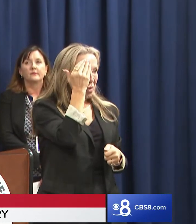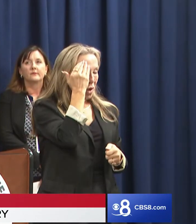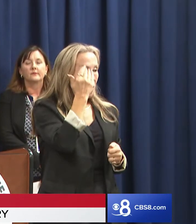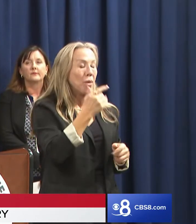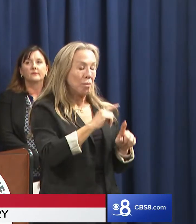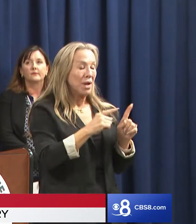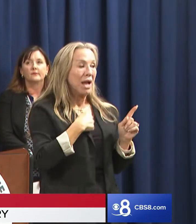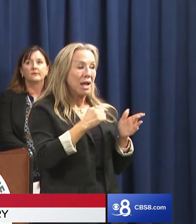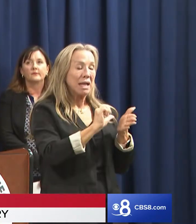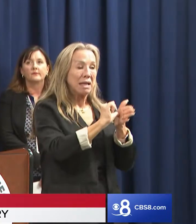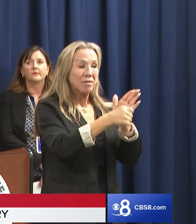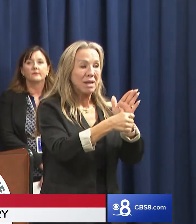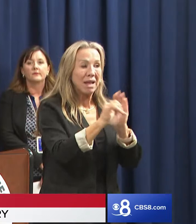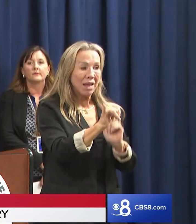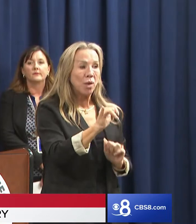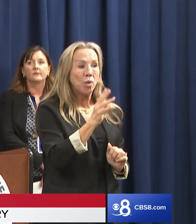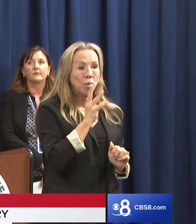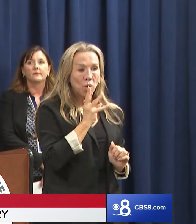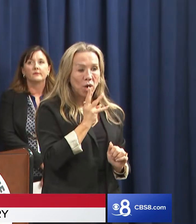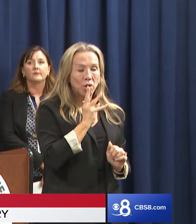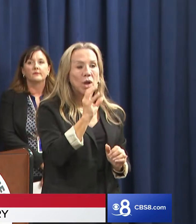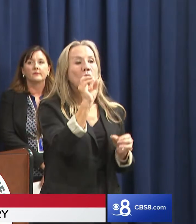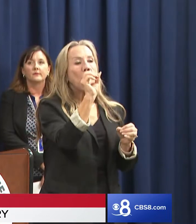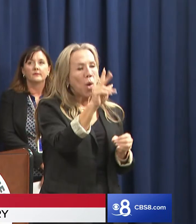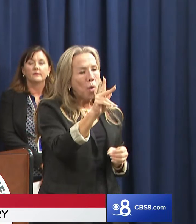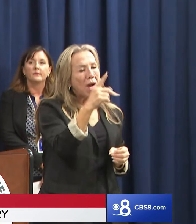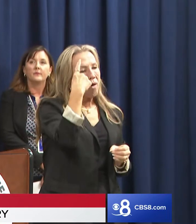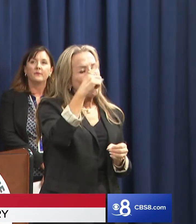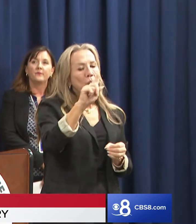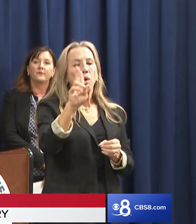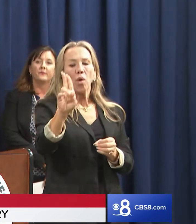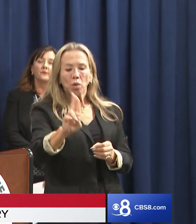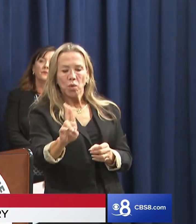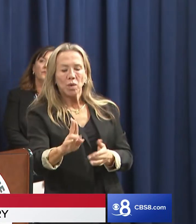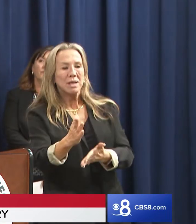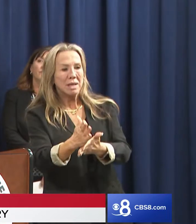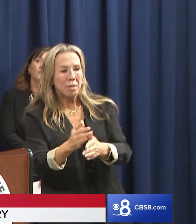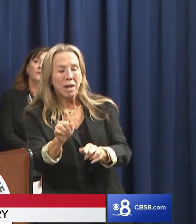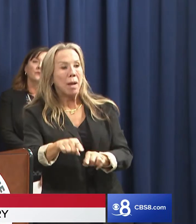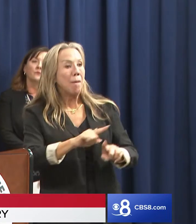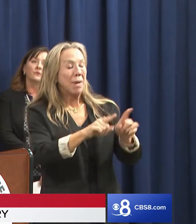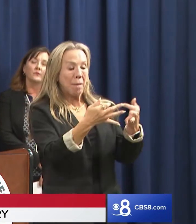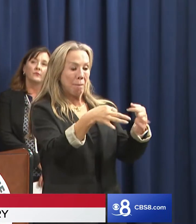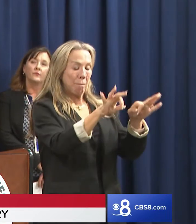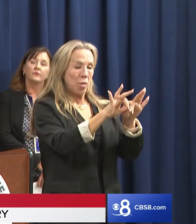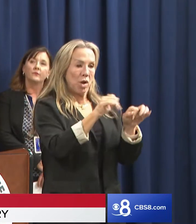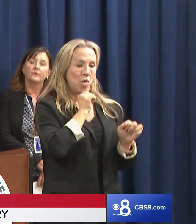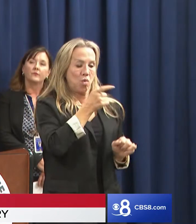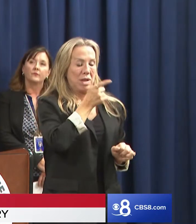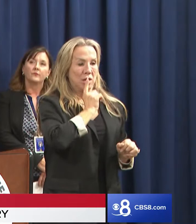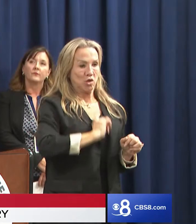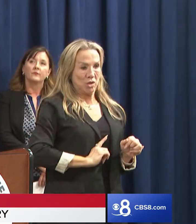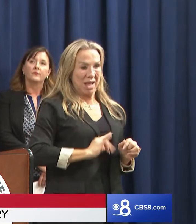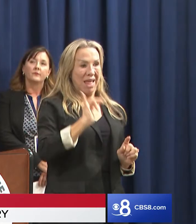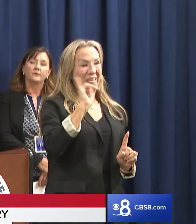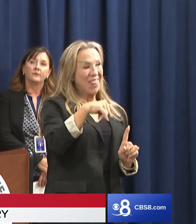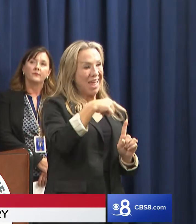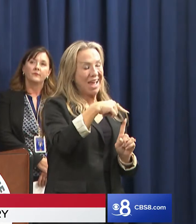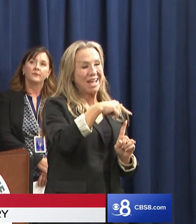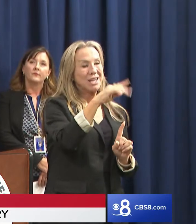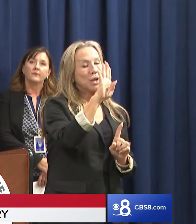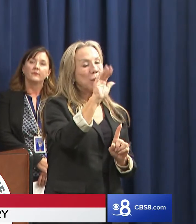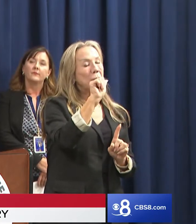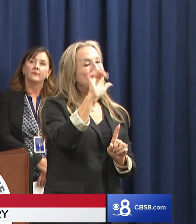would emphasize that the water is okay for other uses. The thing you don't want to do is basically ingest it, because the bacteria that have